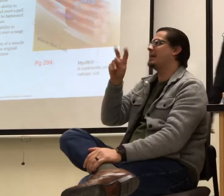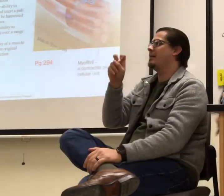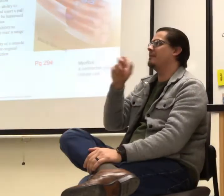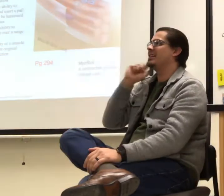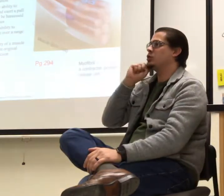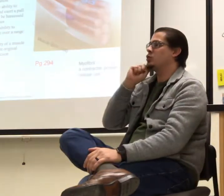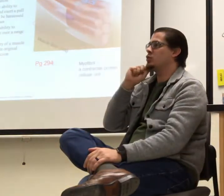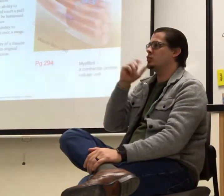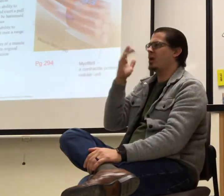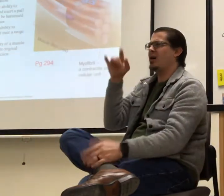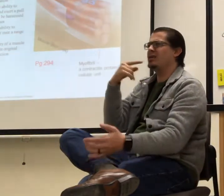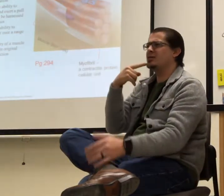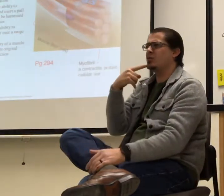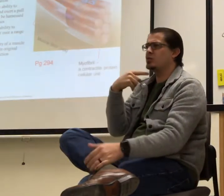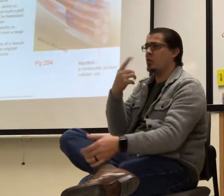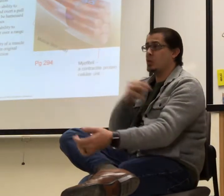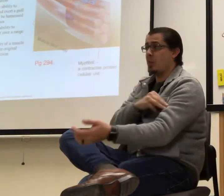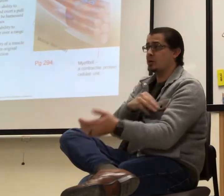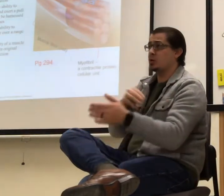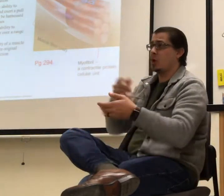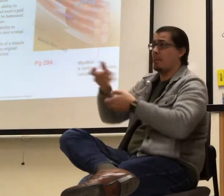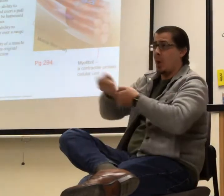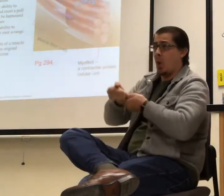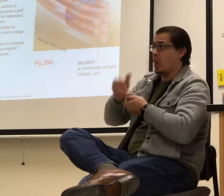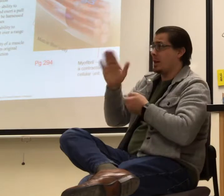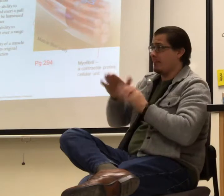I already said that muscles pull, they never push.